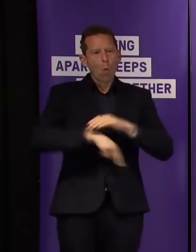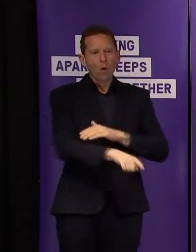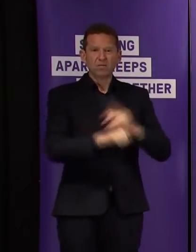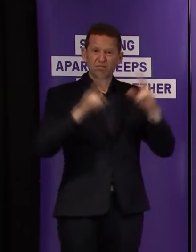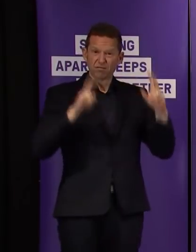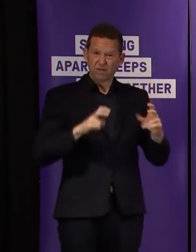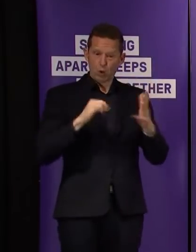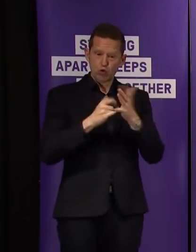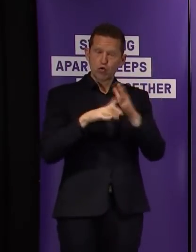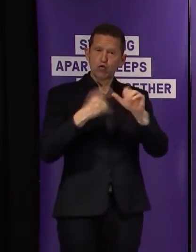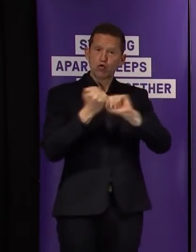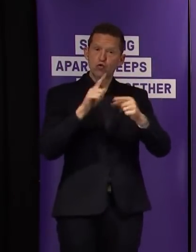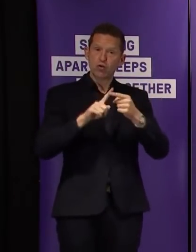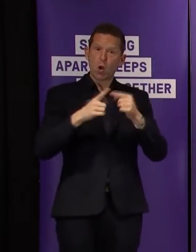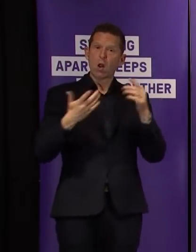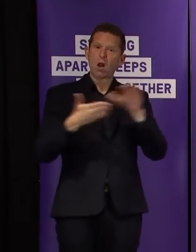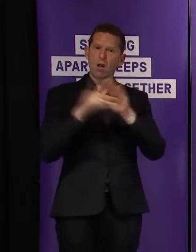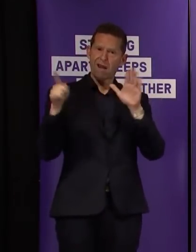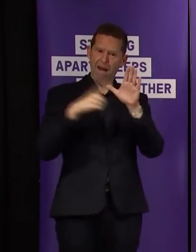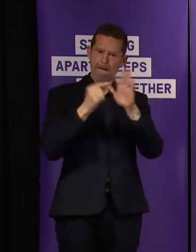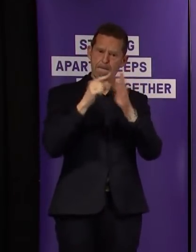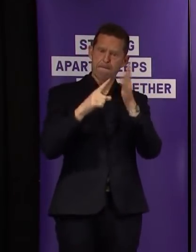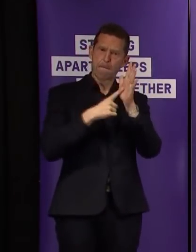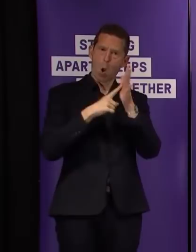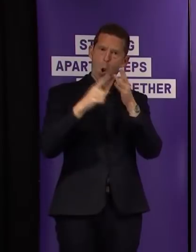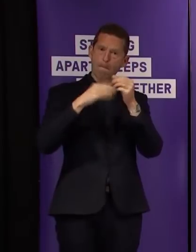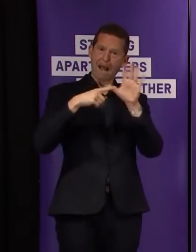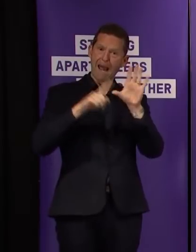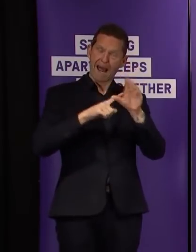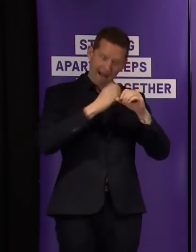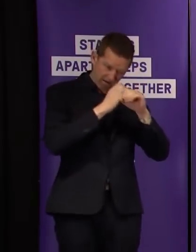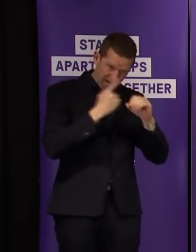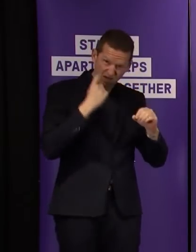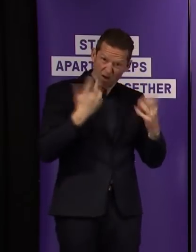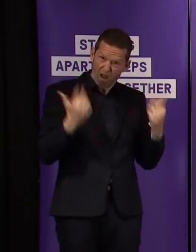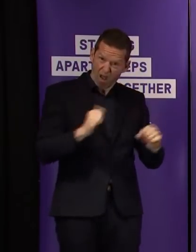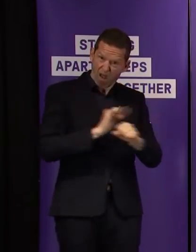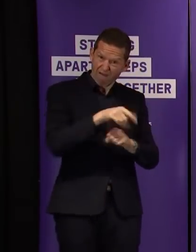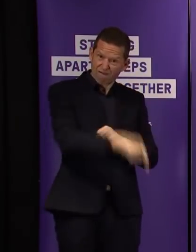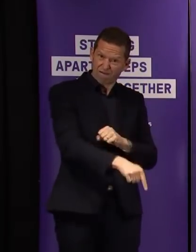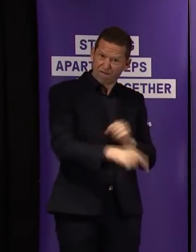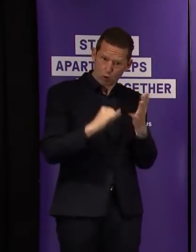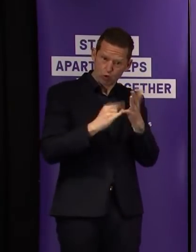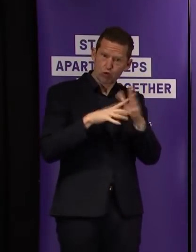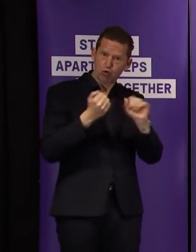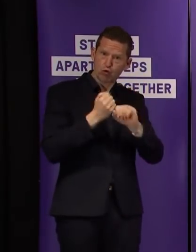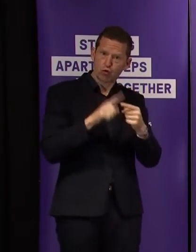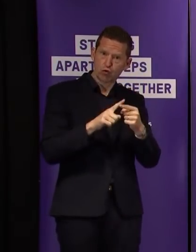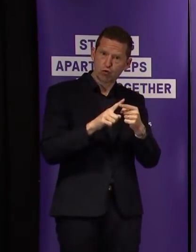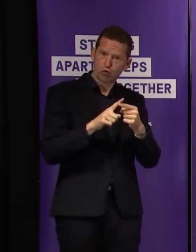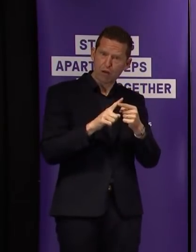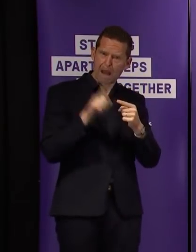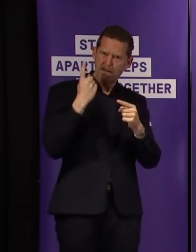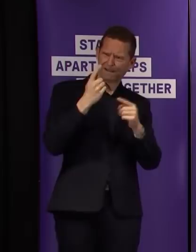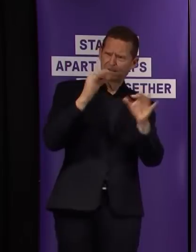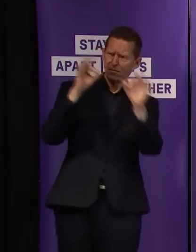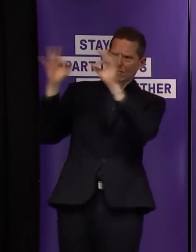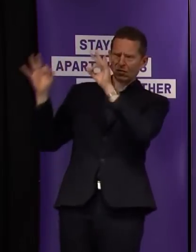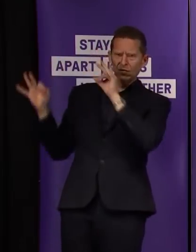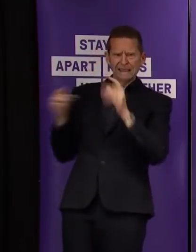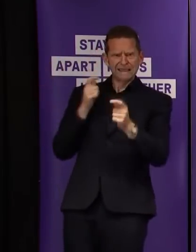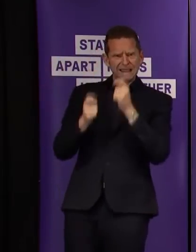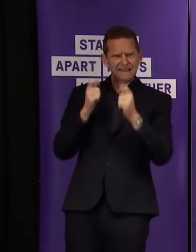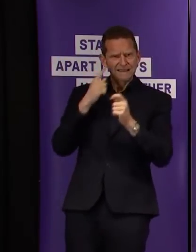confirmed for us that there's at least a case down there, there's virus down there, there's no confirmed cases down there, none